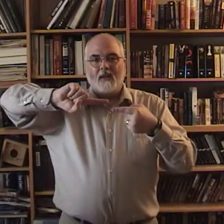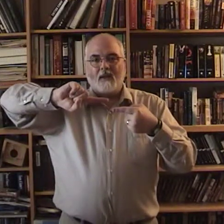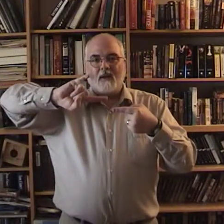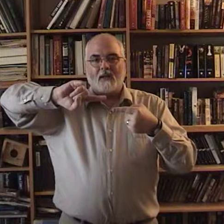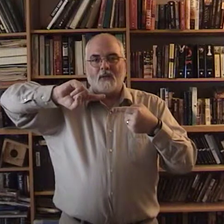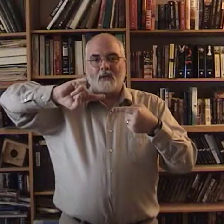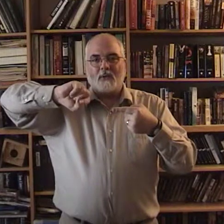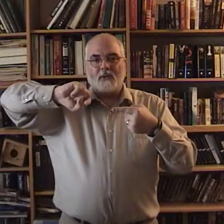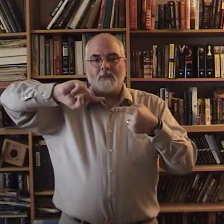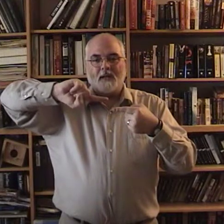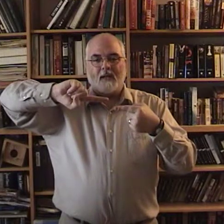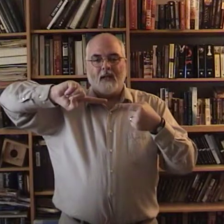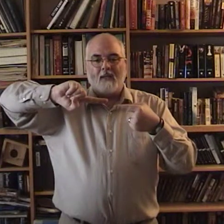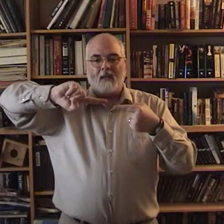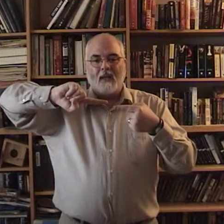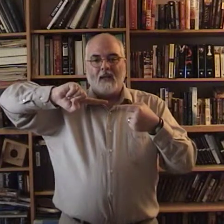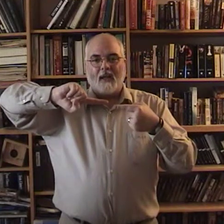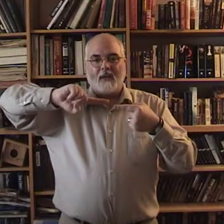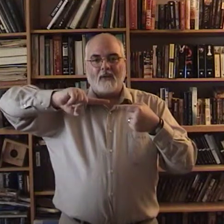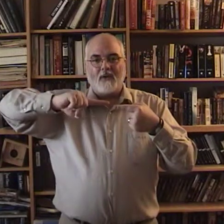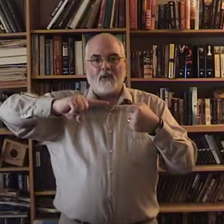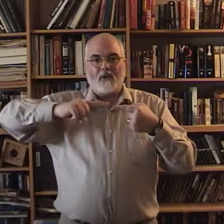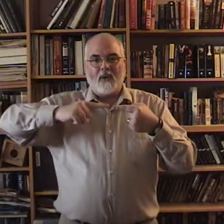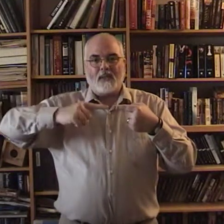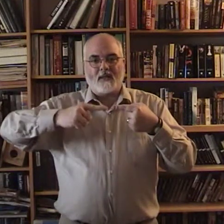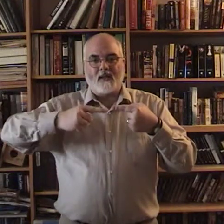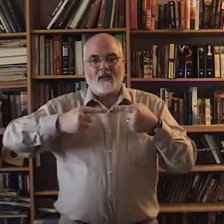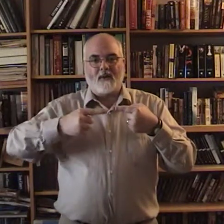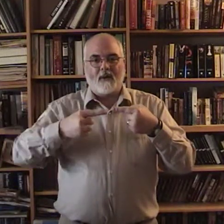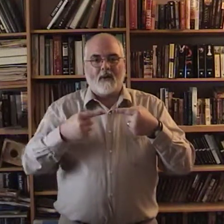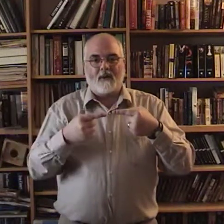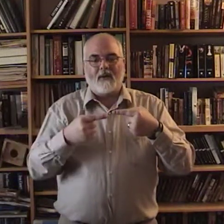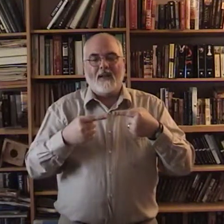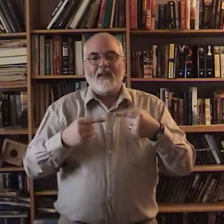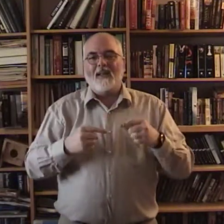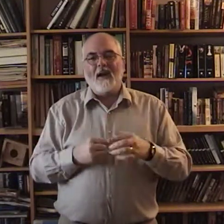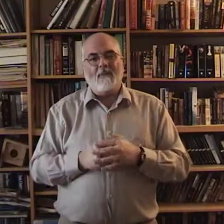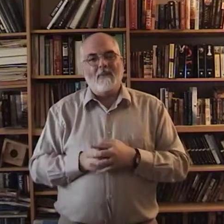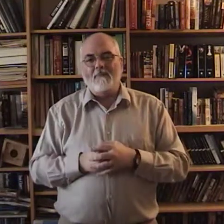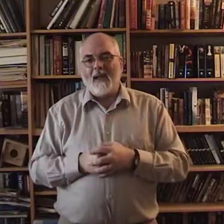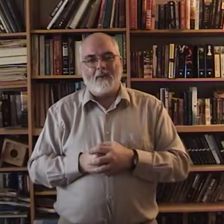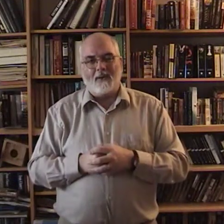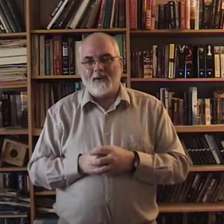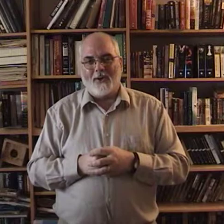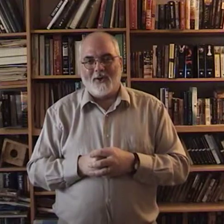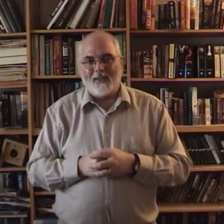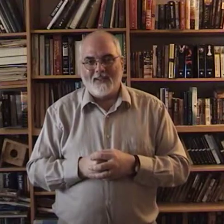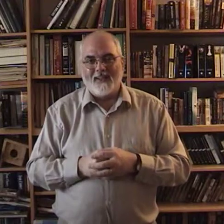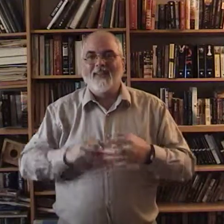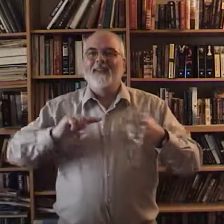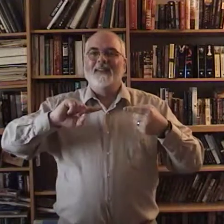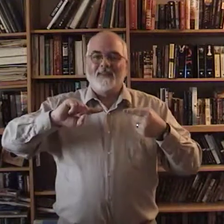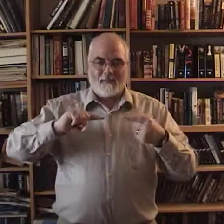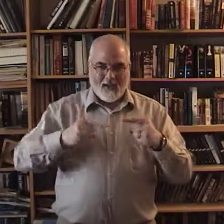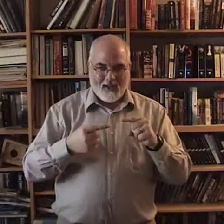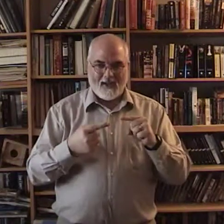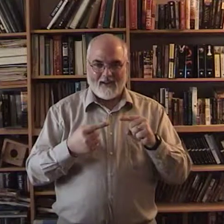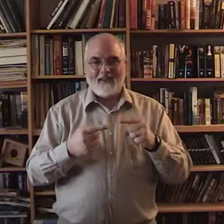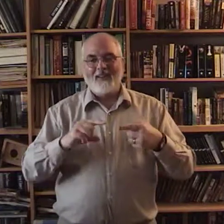all right, notice this one's upside down, and then you twisted it around, that would be bound to hurt. Pain.